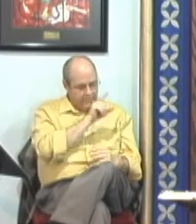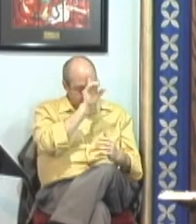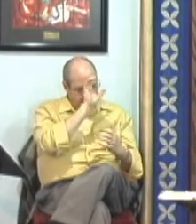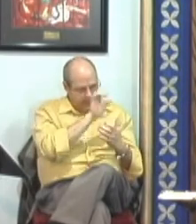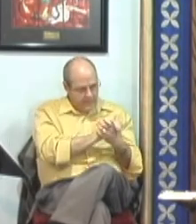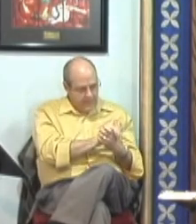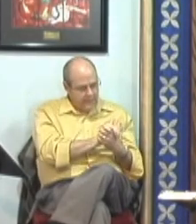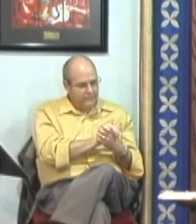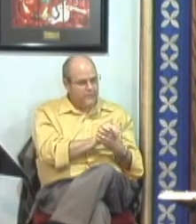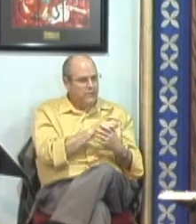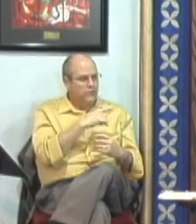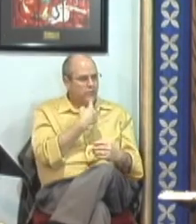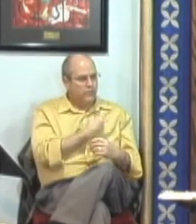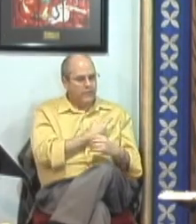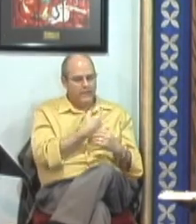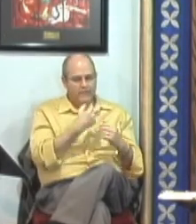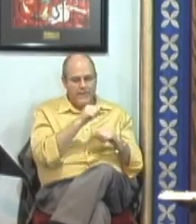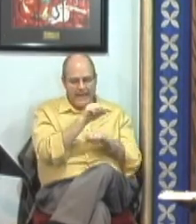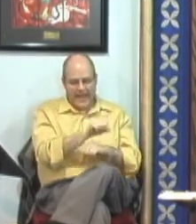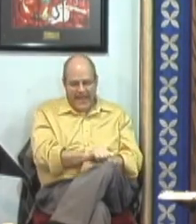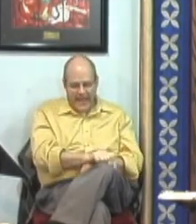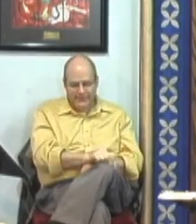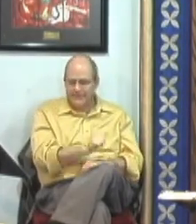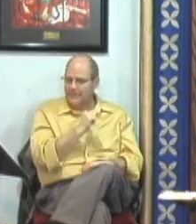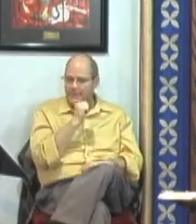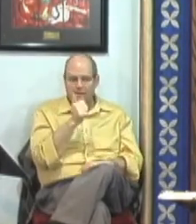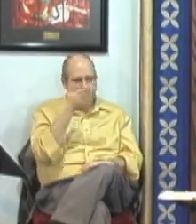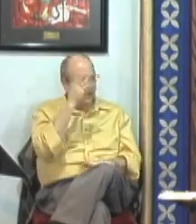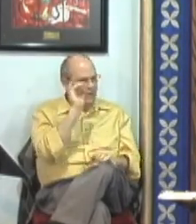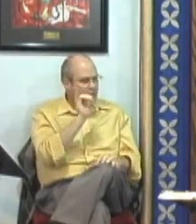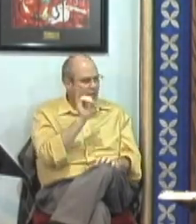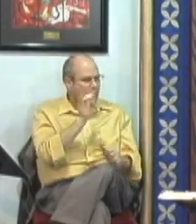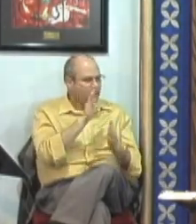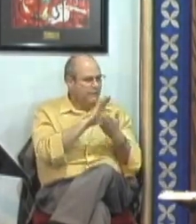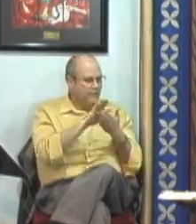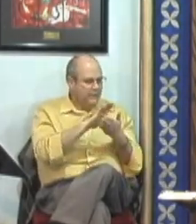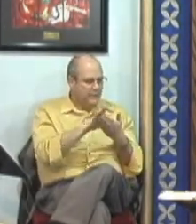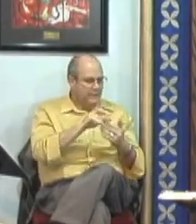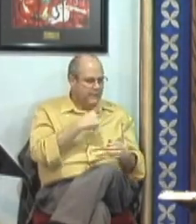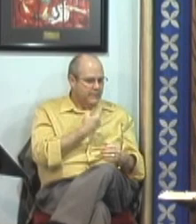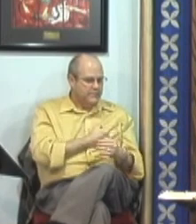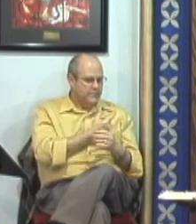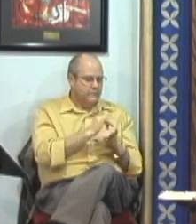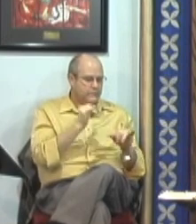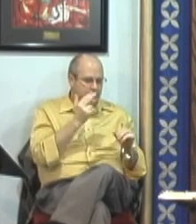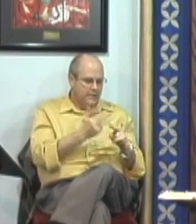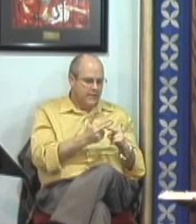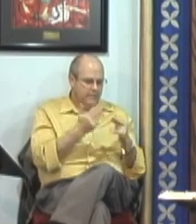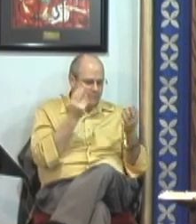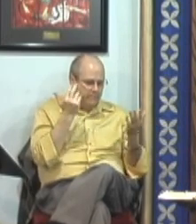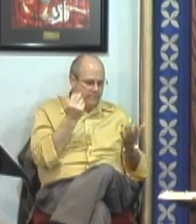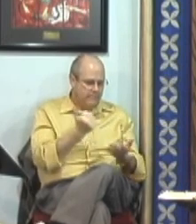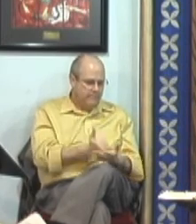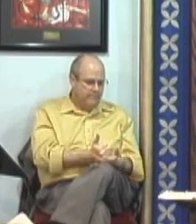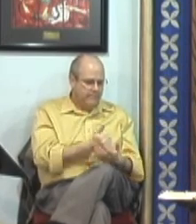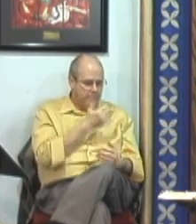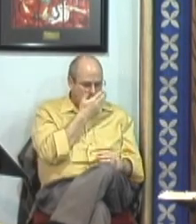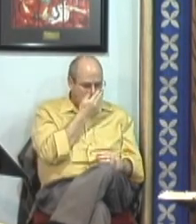beliefs we have made habits that are ungodly. We ask your forgiveness in Yeshua's name.